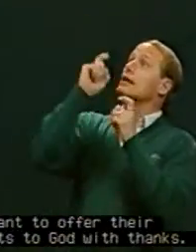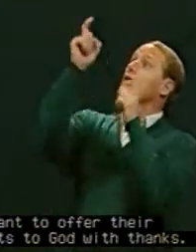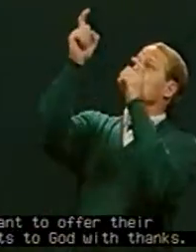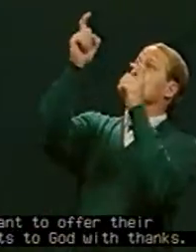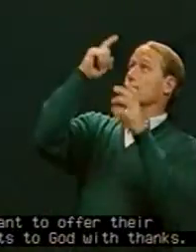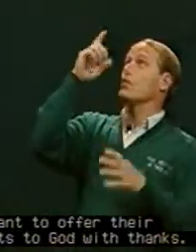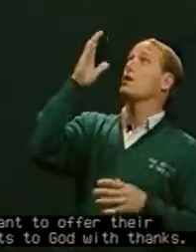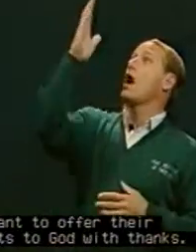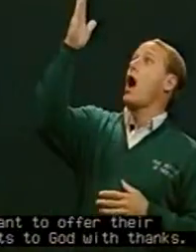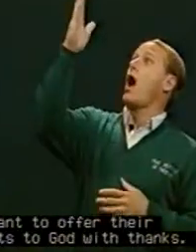thanks.